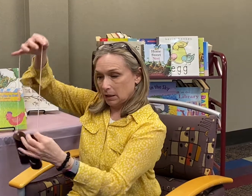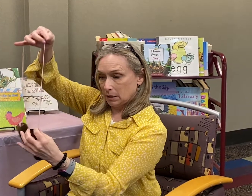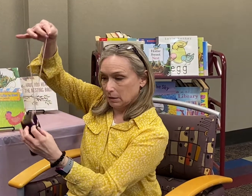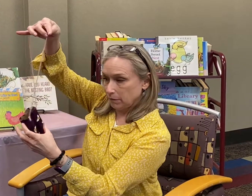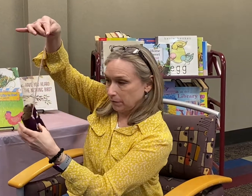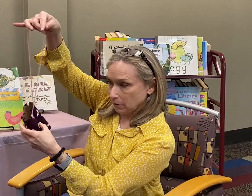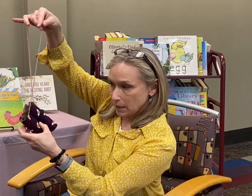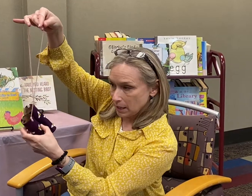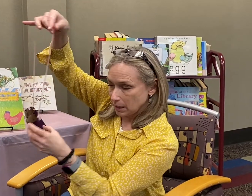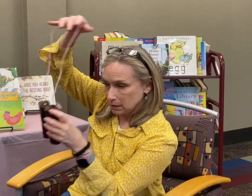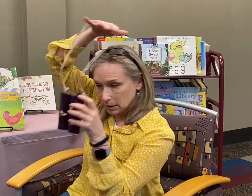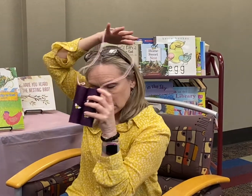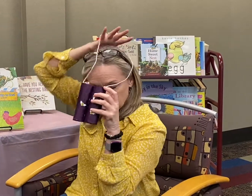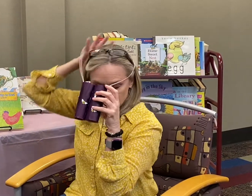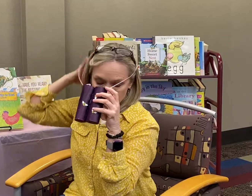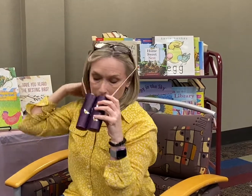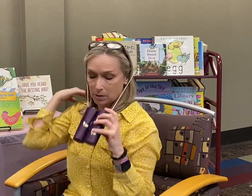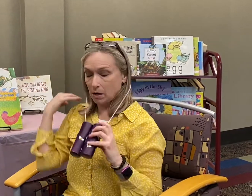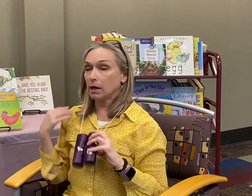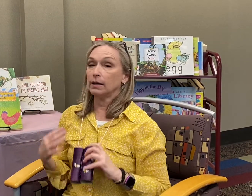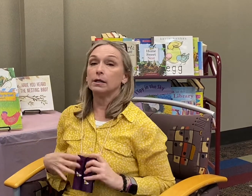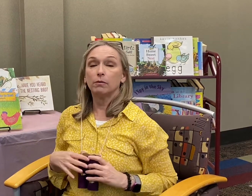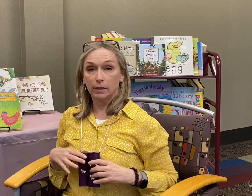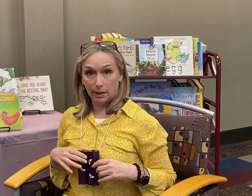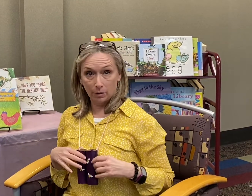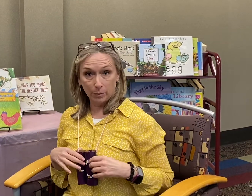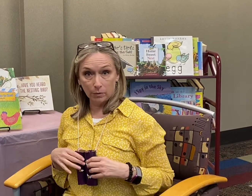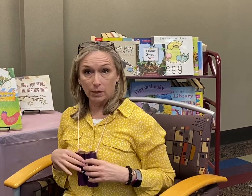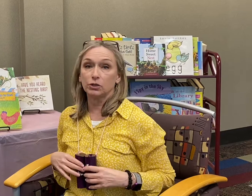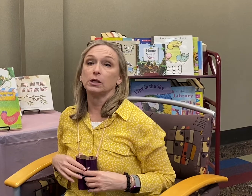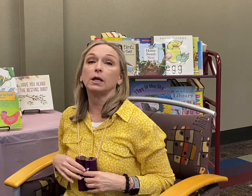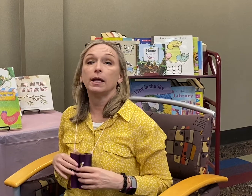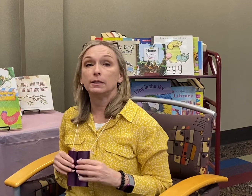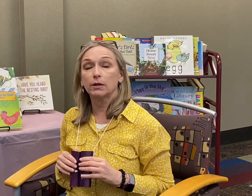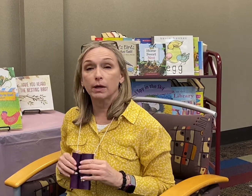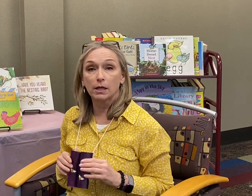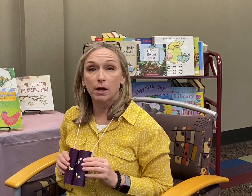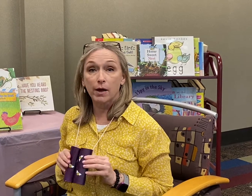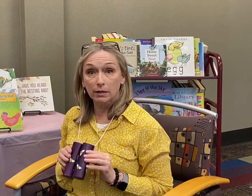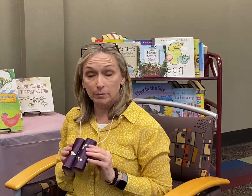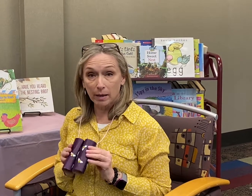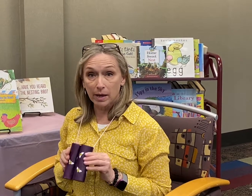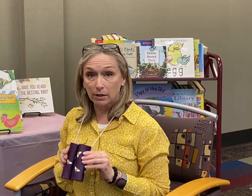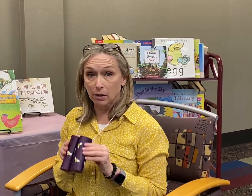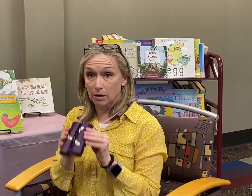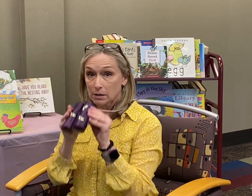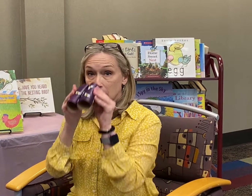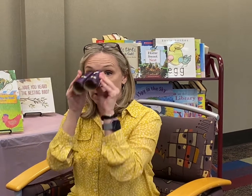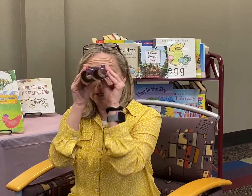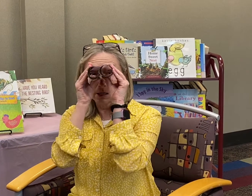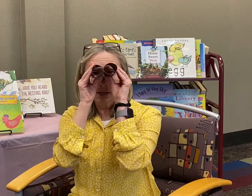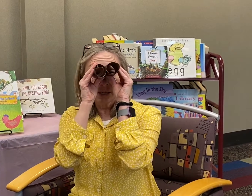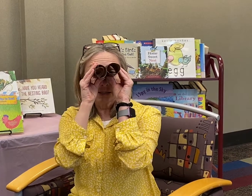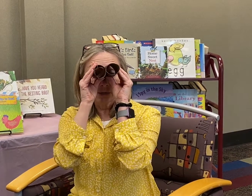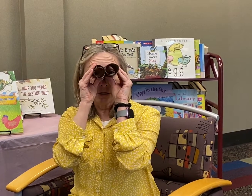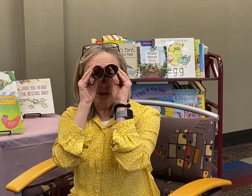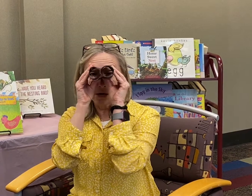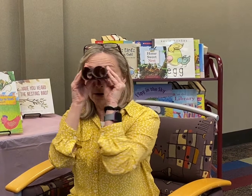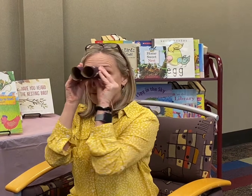at the very ends, and I put them on when I go bird watching. And so I can go out in my backyard and I can look for